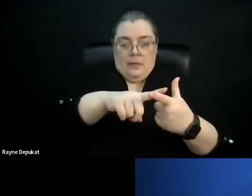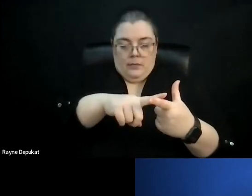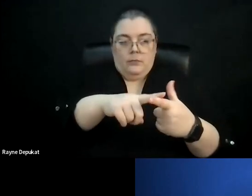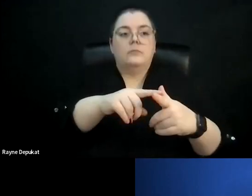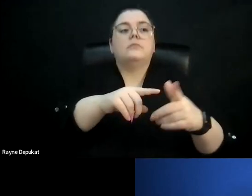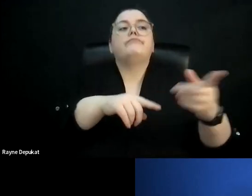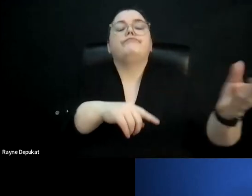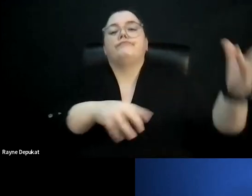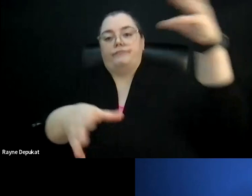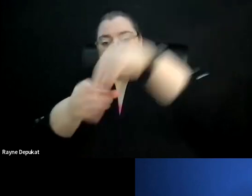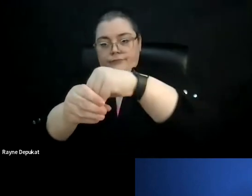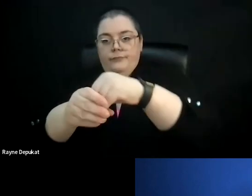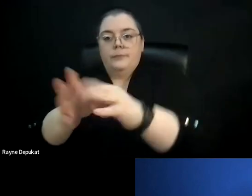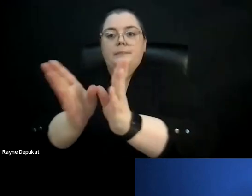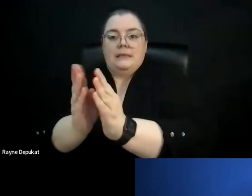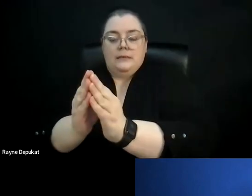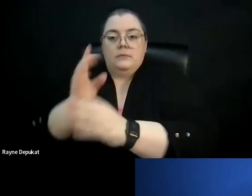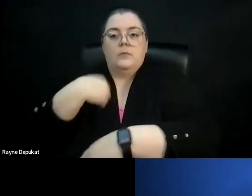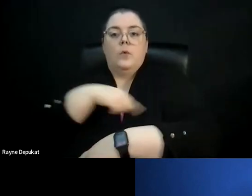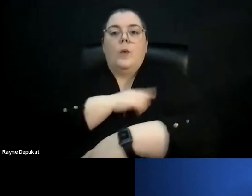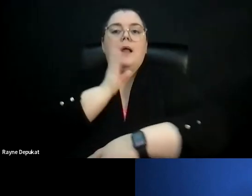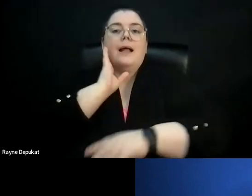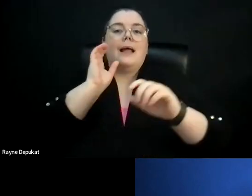Before that commission meeting, we will submit our work.